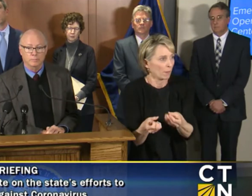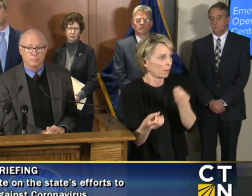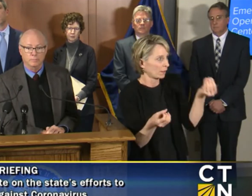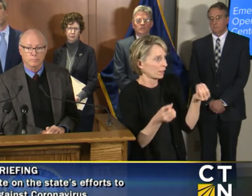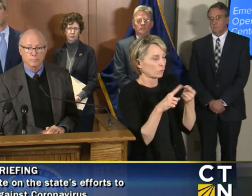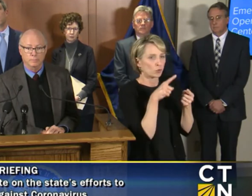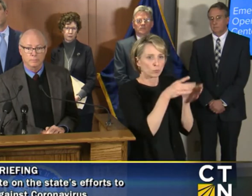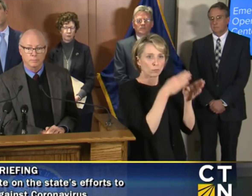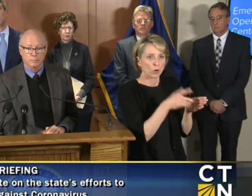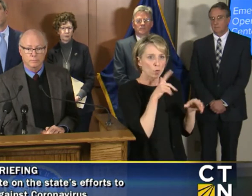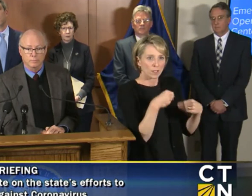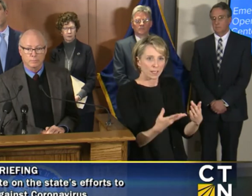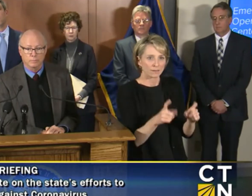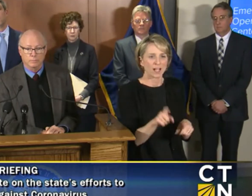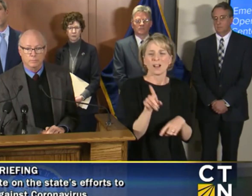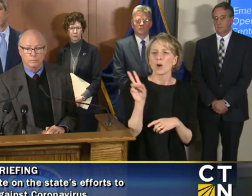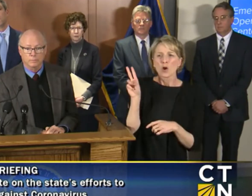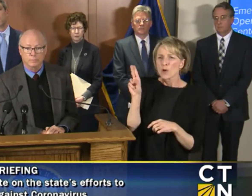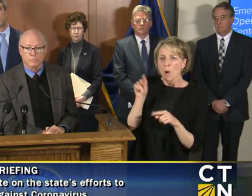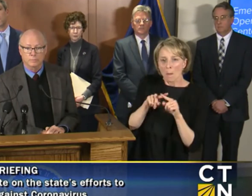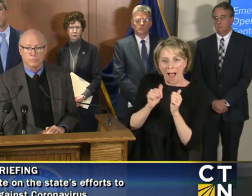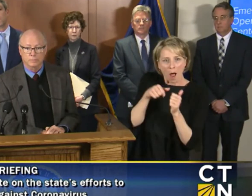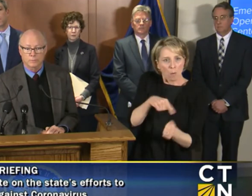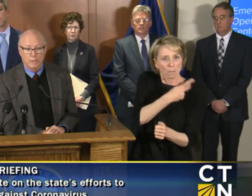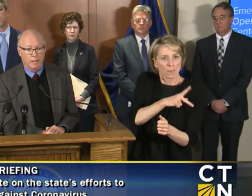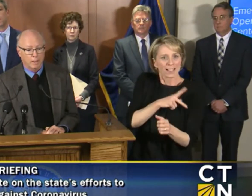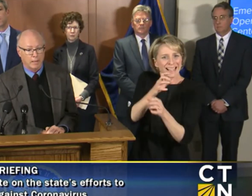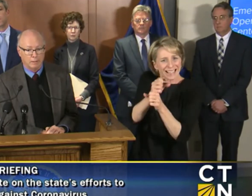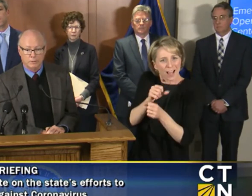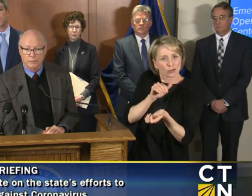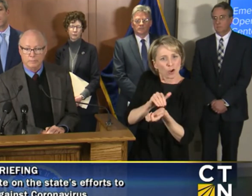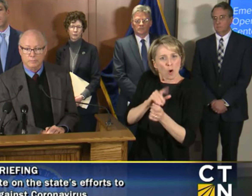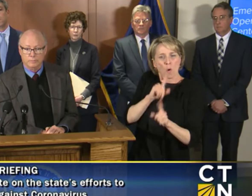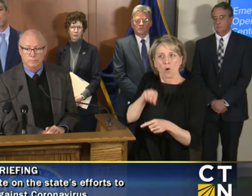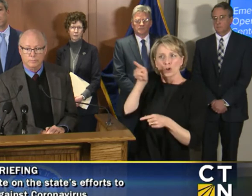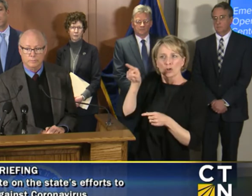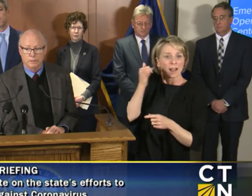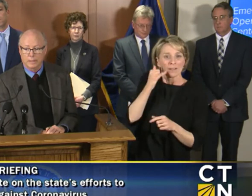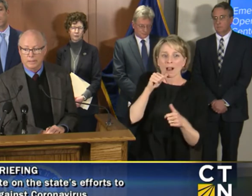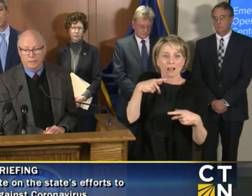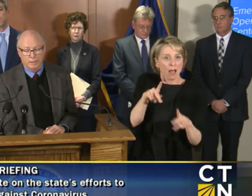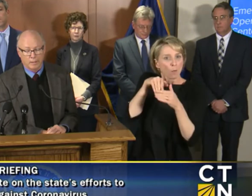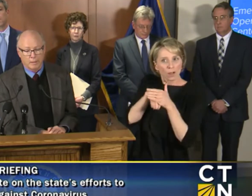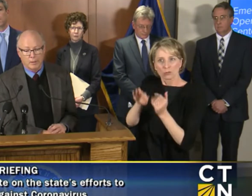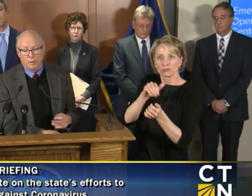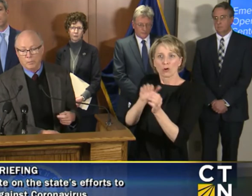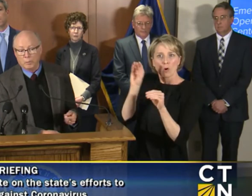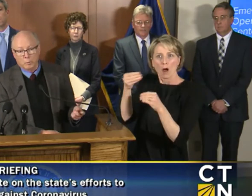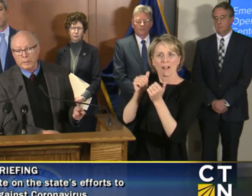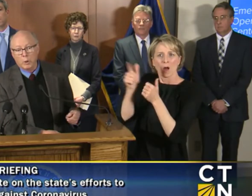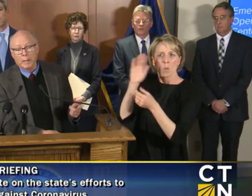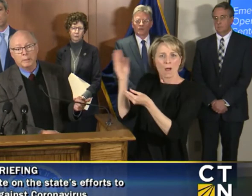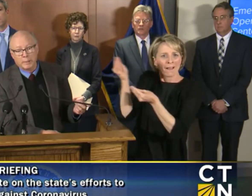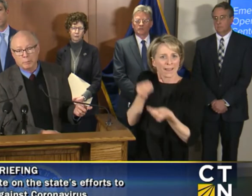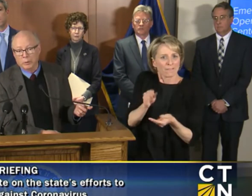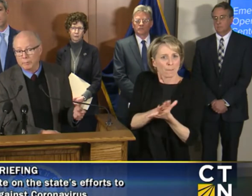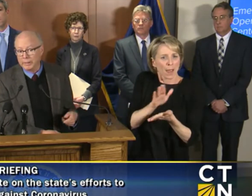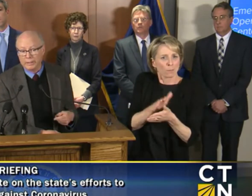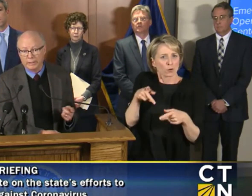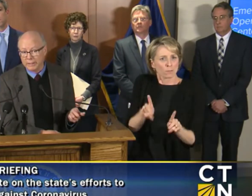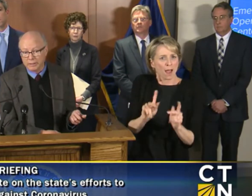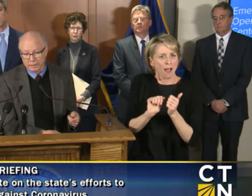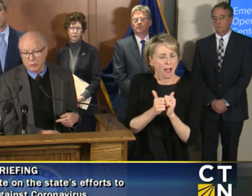patient get the written order from the physician if they can't go to the office? Well, we know many people